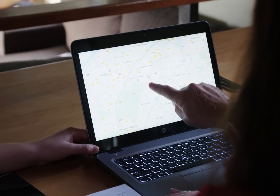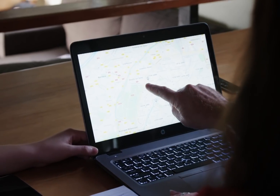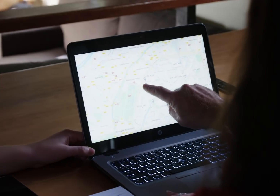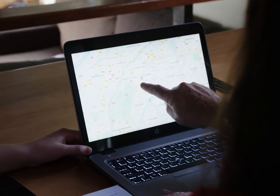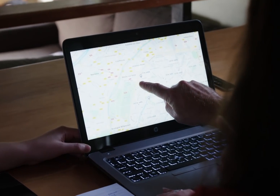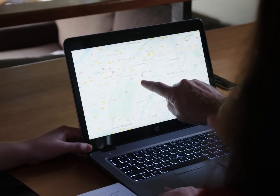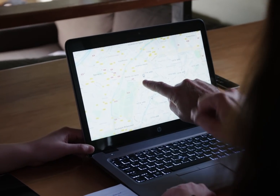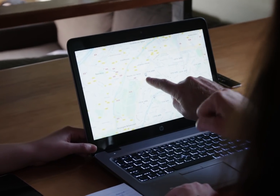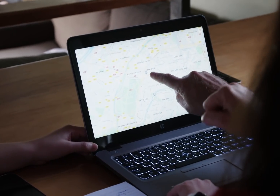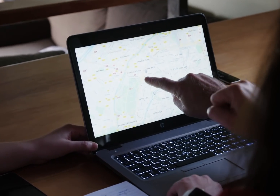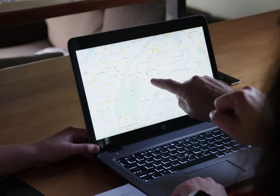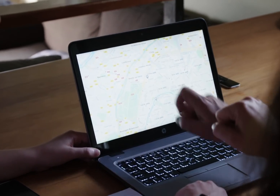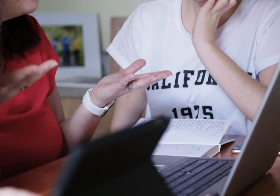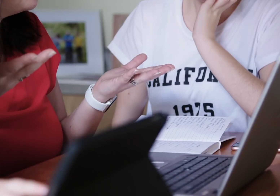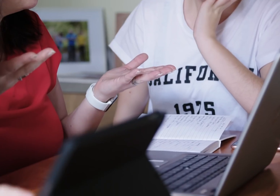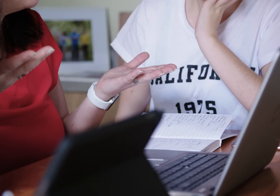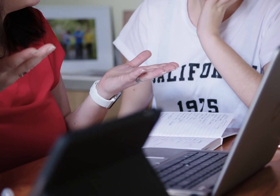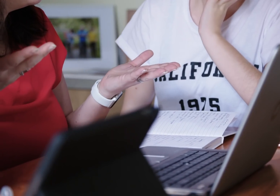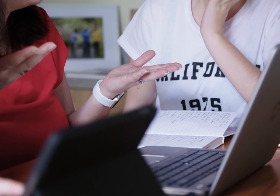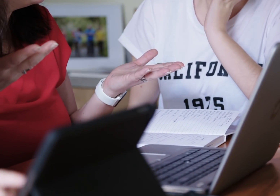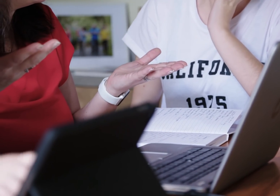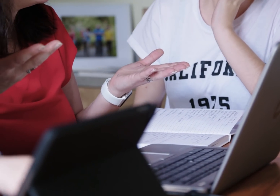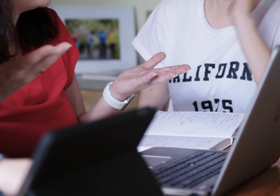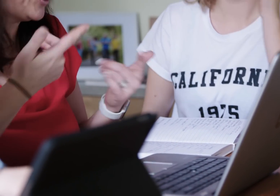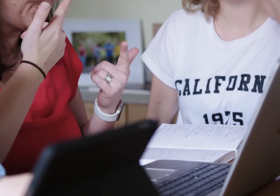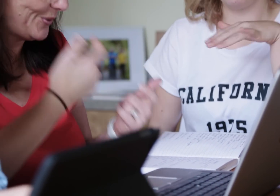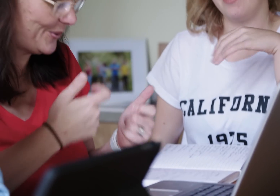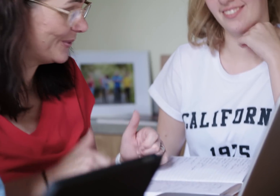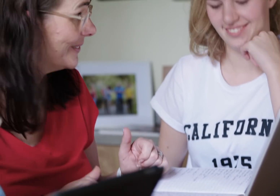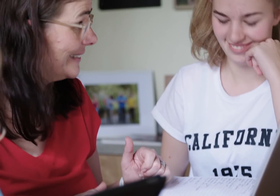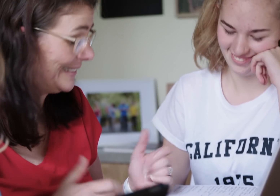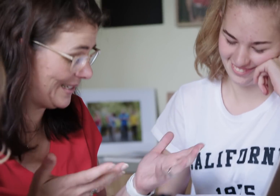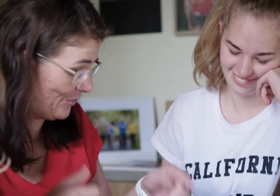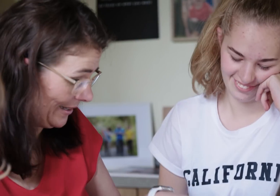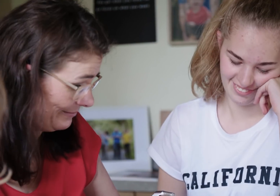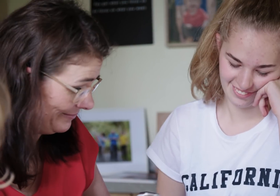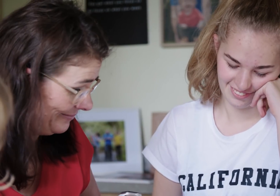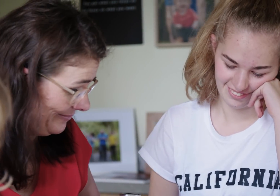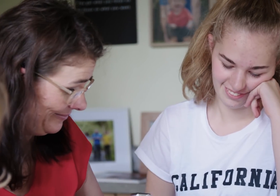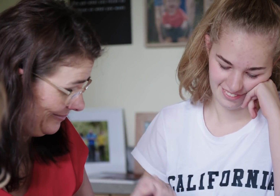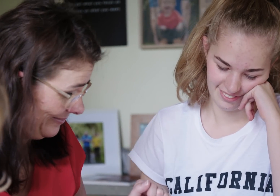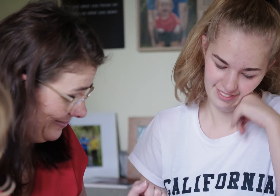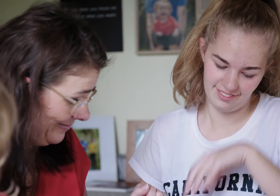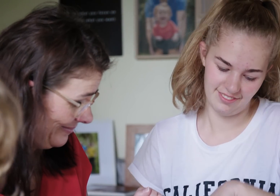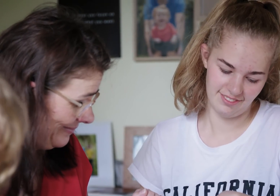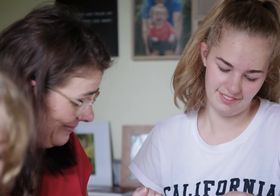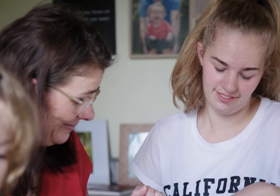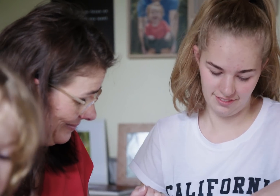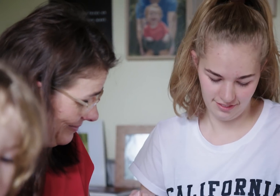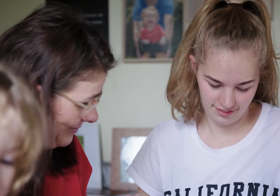next site. And Zoe has been obsessed with Paris since 6 or 7 years of age. And so pretty much 4 years ago, Oliver and I